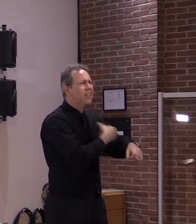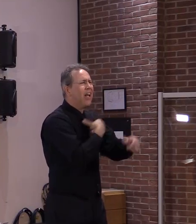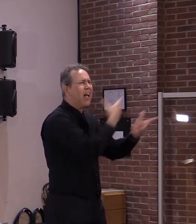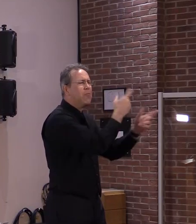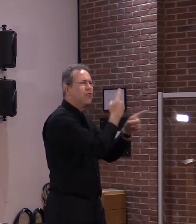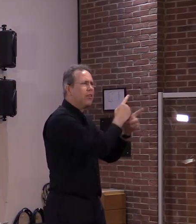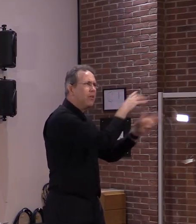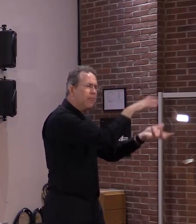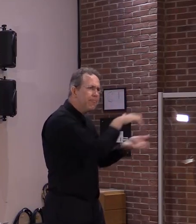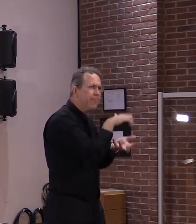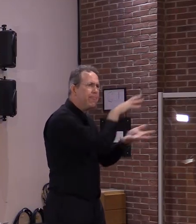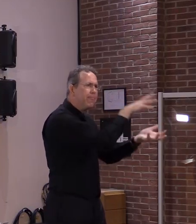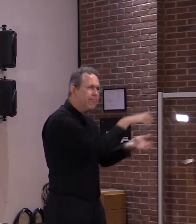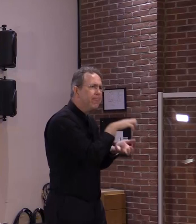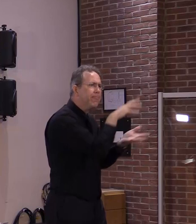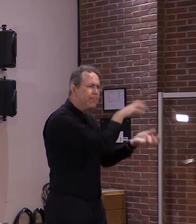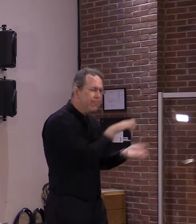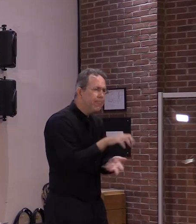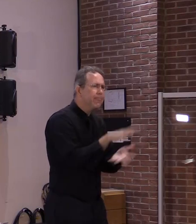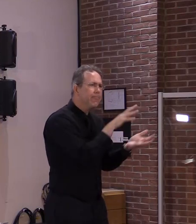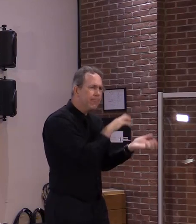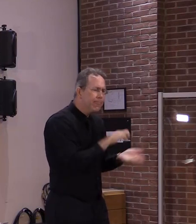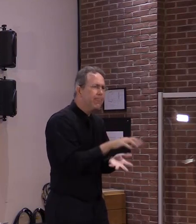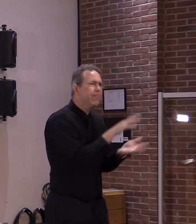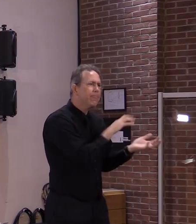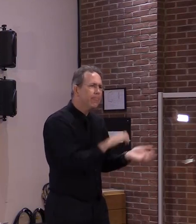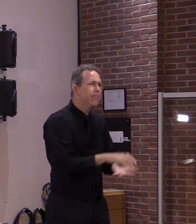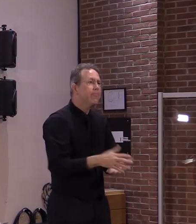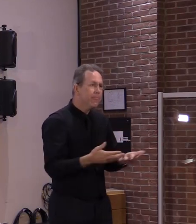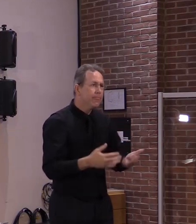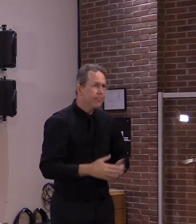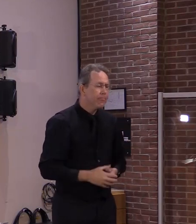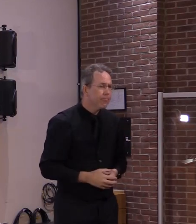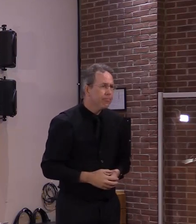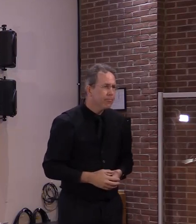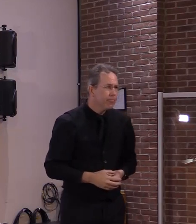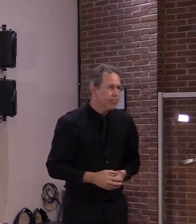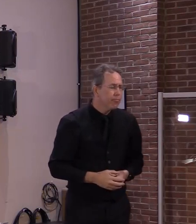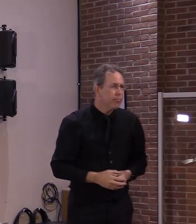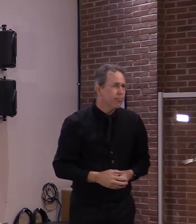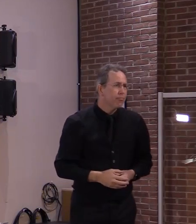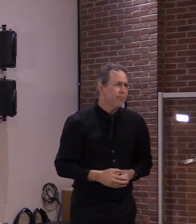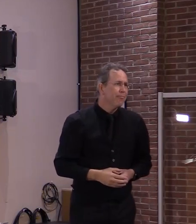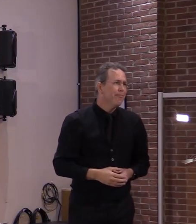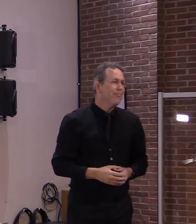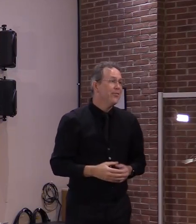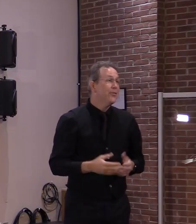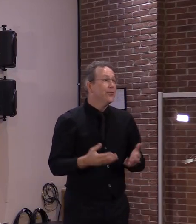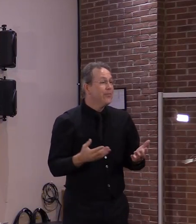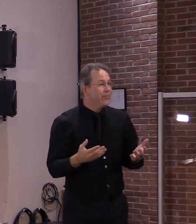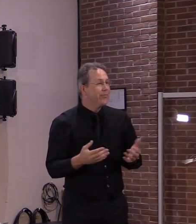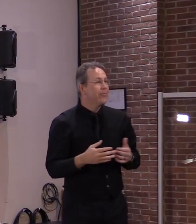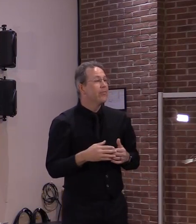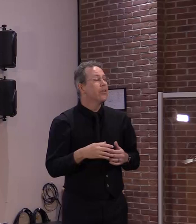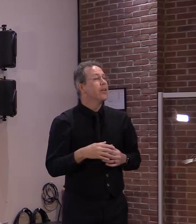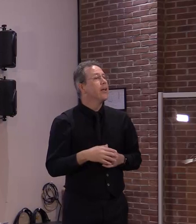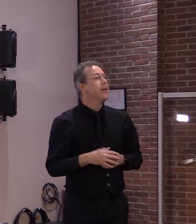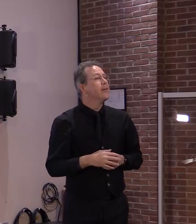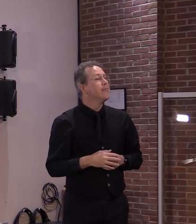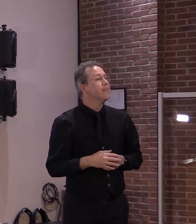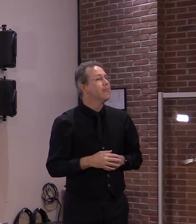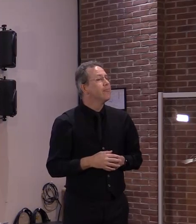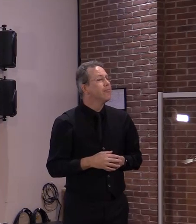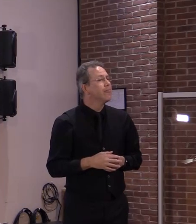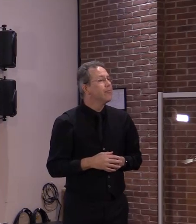registrants to a larger degree. So the government has also been, you know, kind of telegraphing to